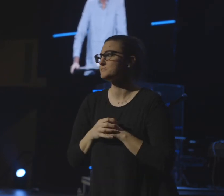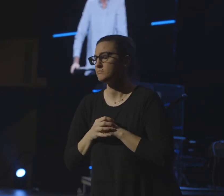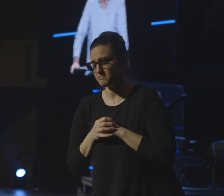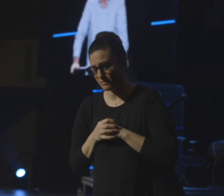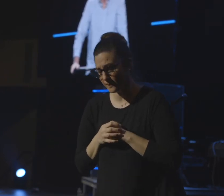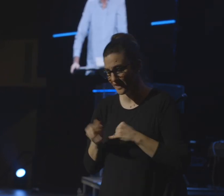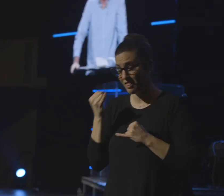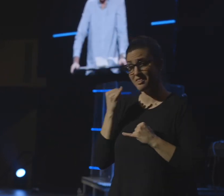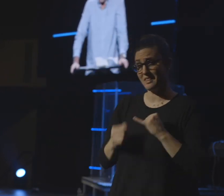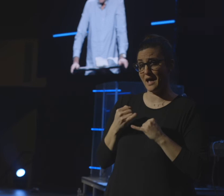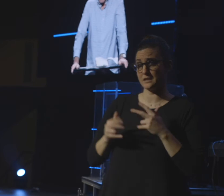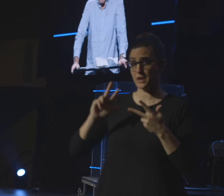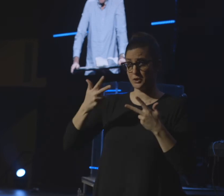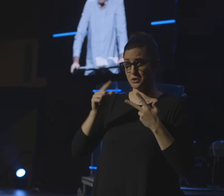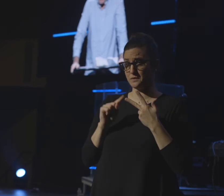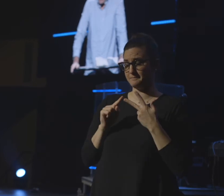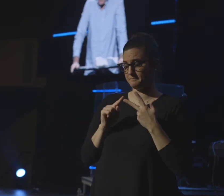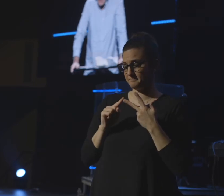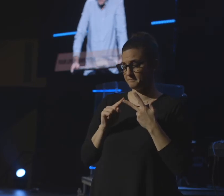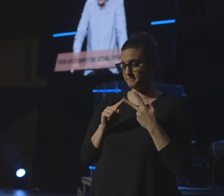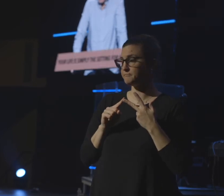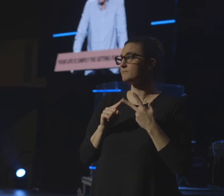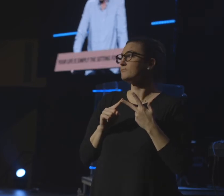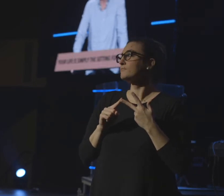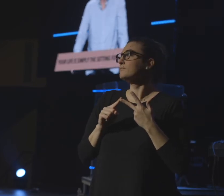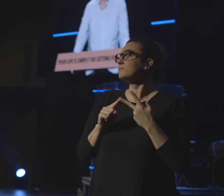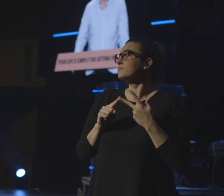for understanding this truth. Your life